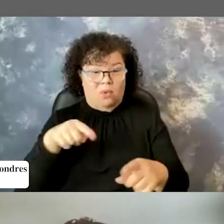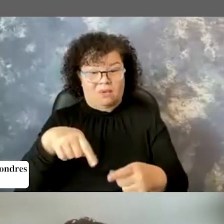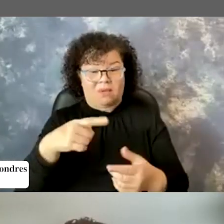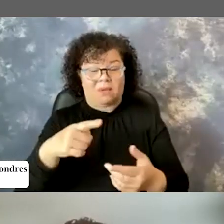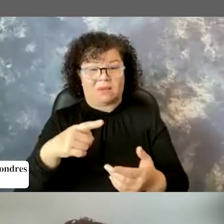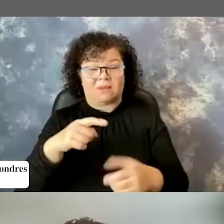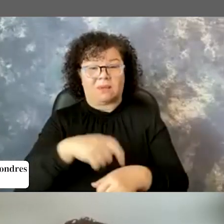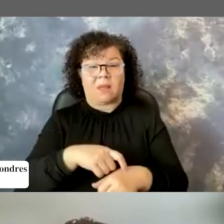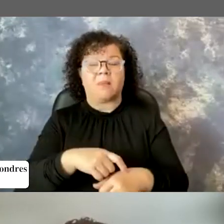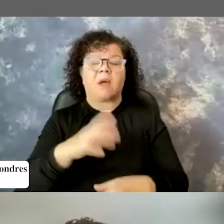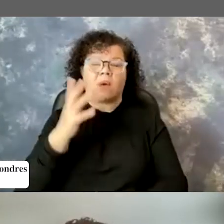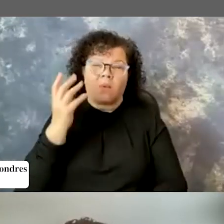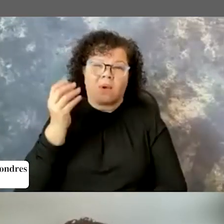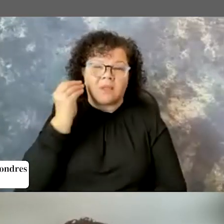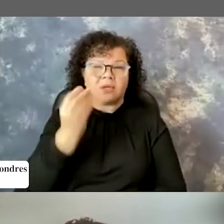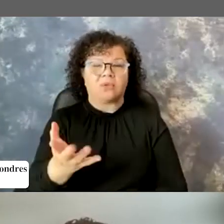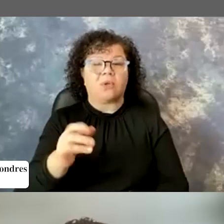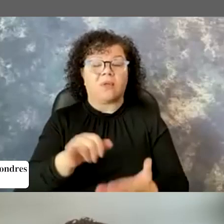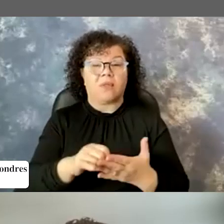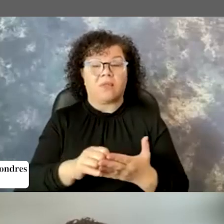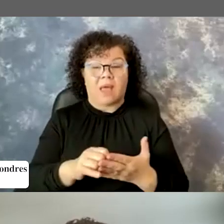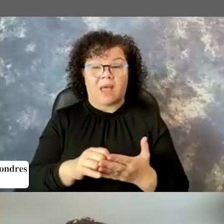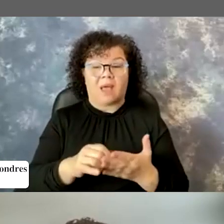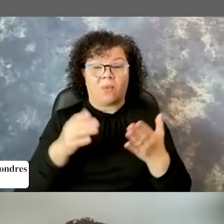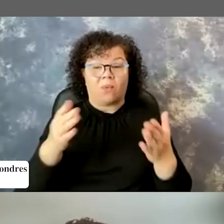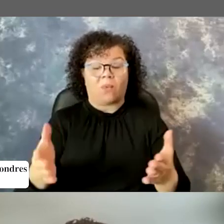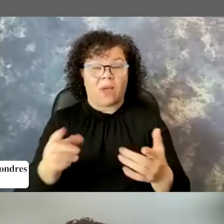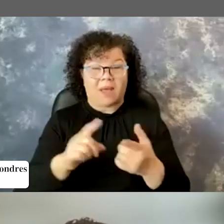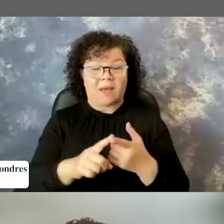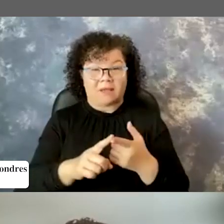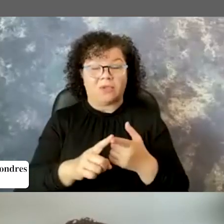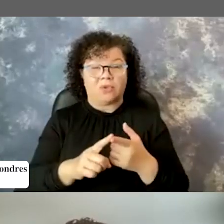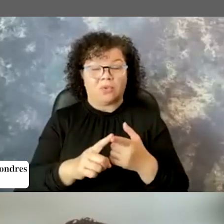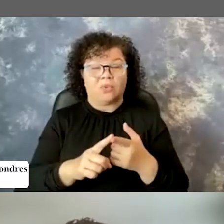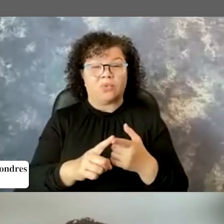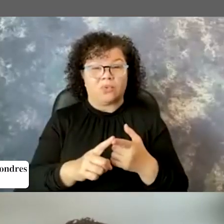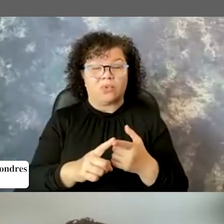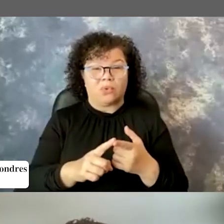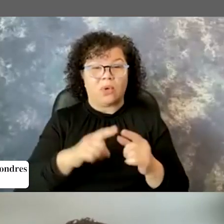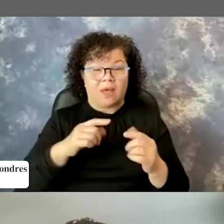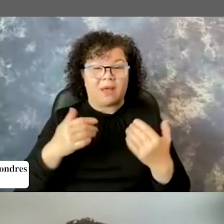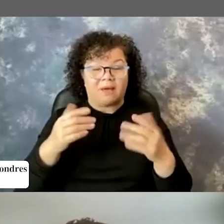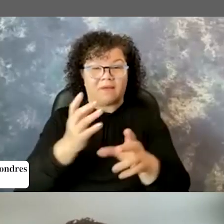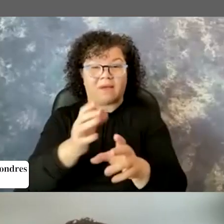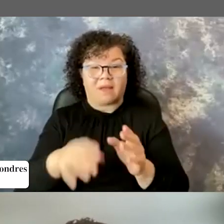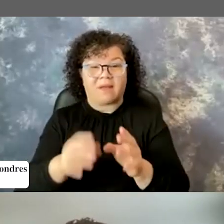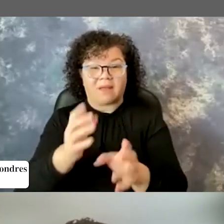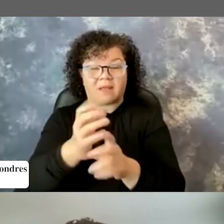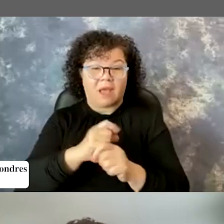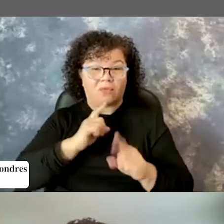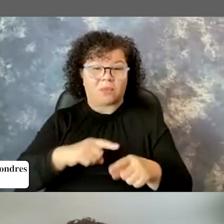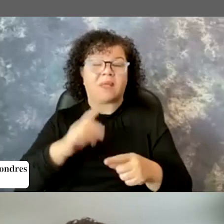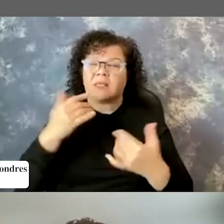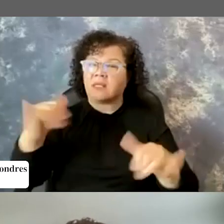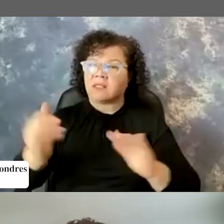I wanted to let you know that sort of the channels for those questions and communication are still open. So